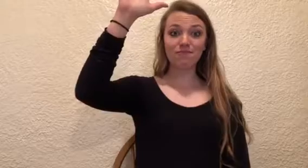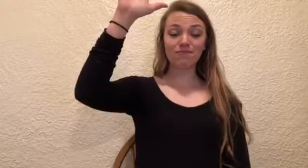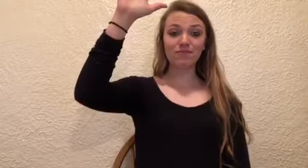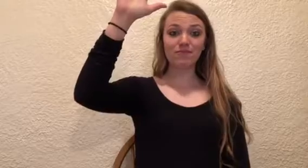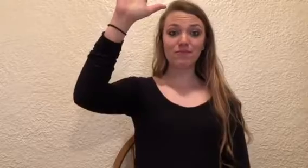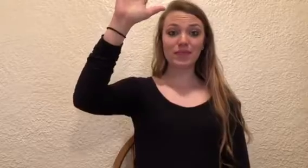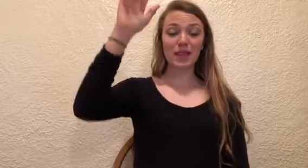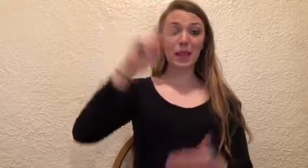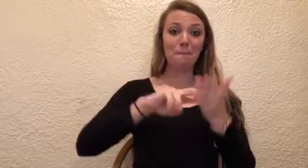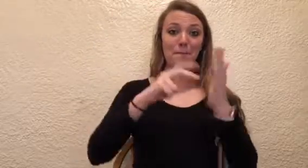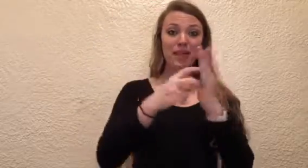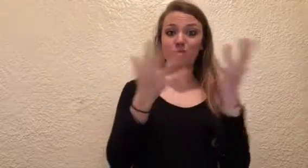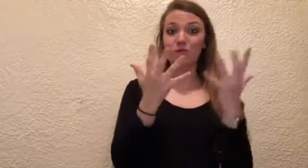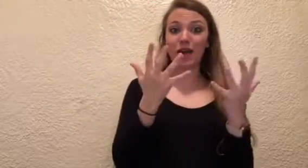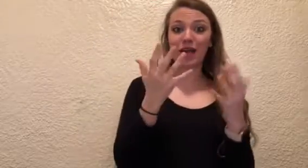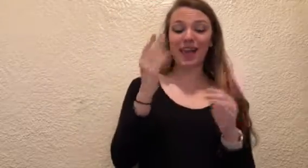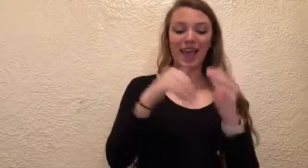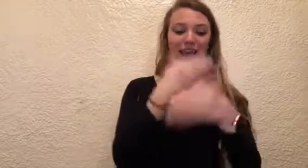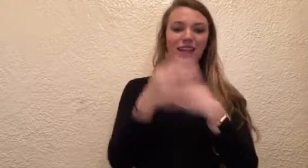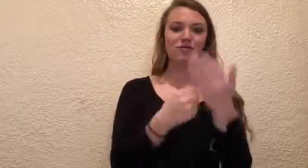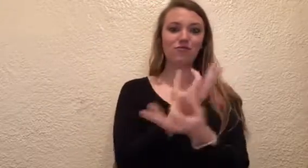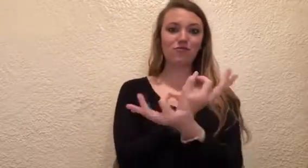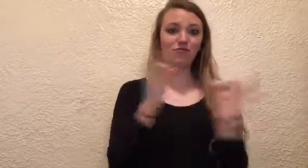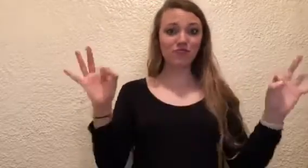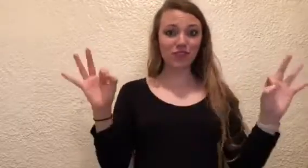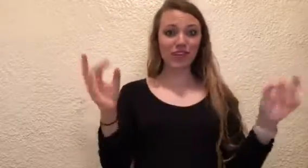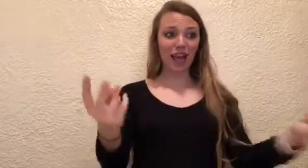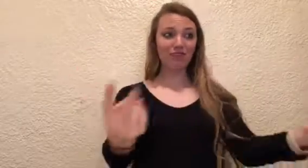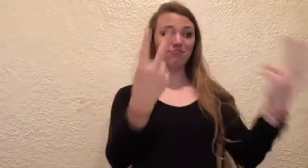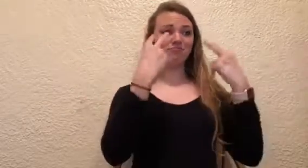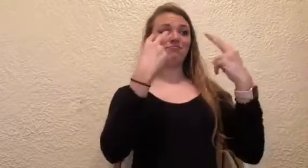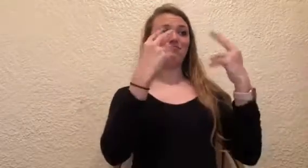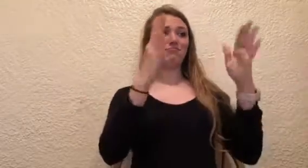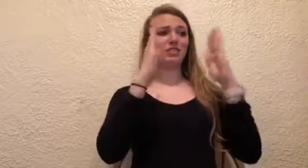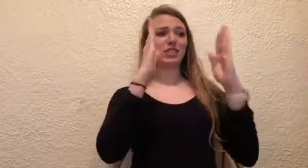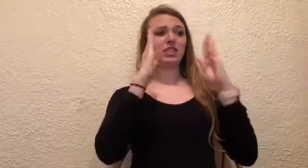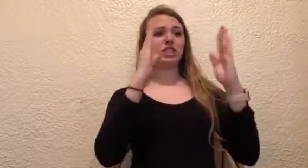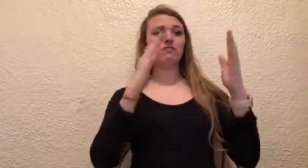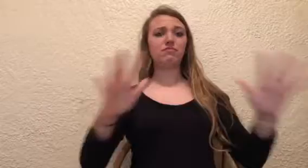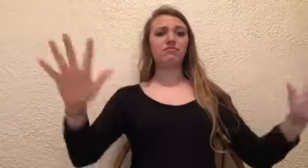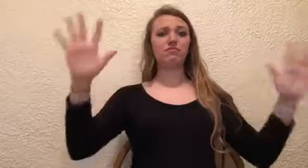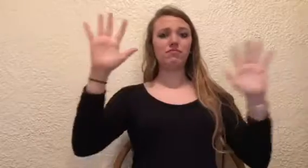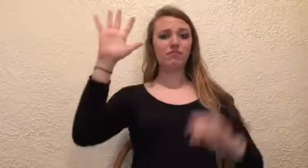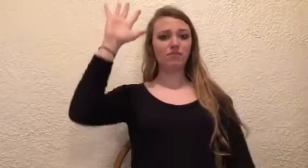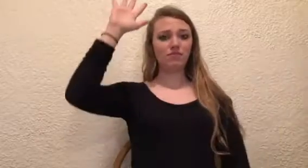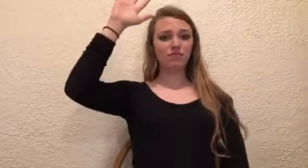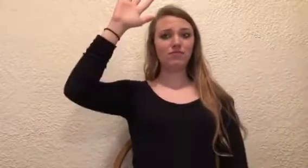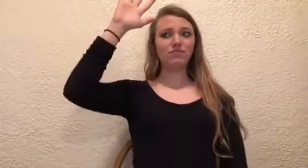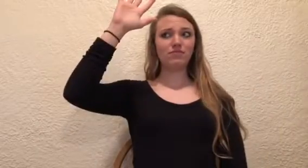Your hands are free, eyes on me. Give me 5. Remember, we want to